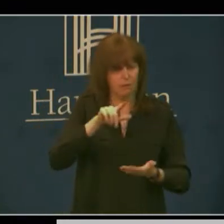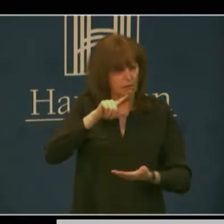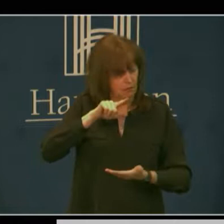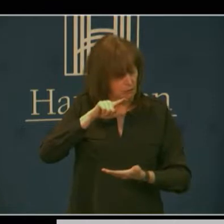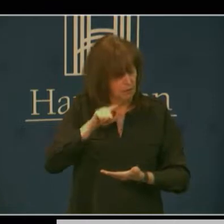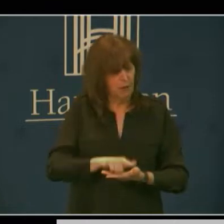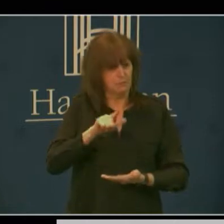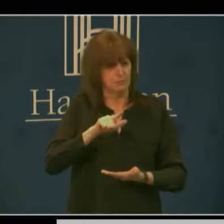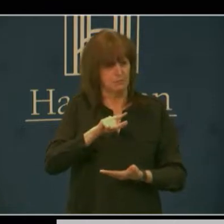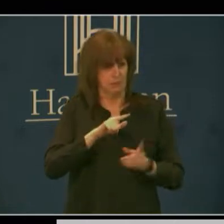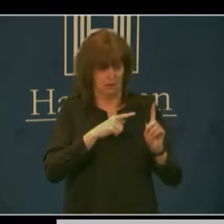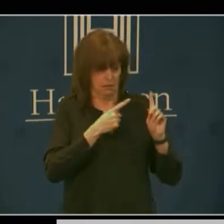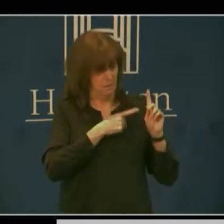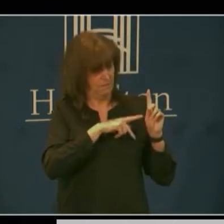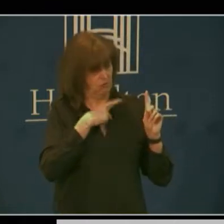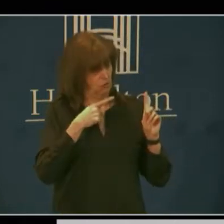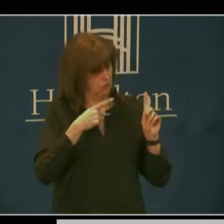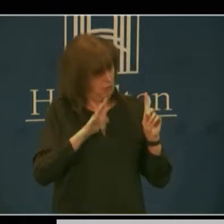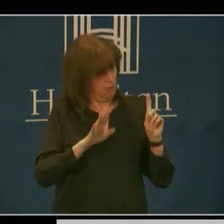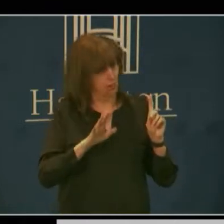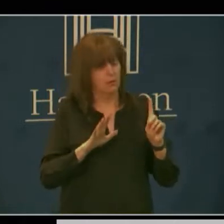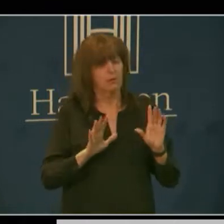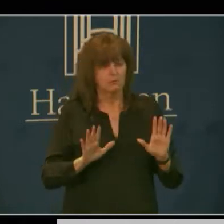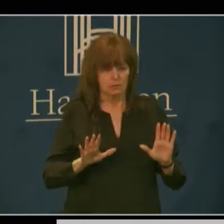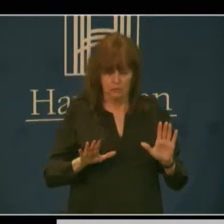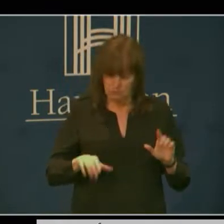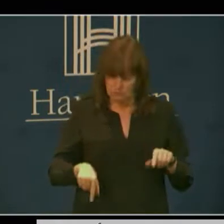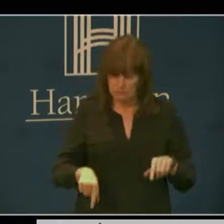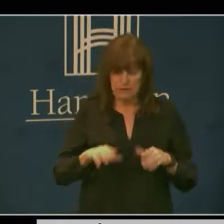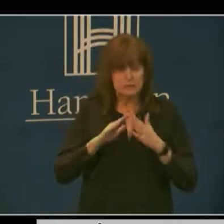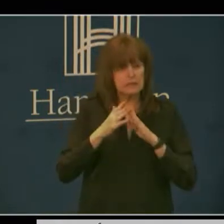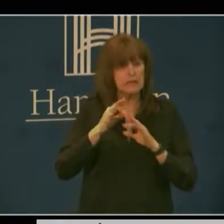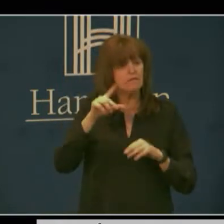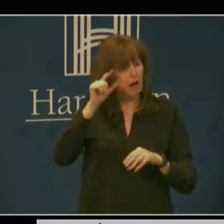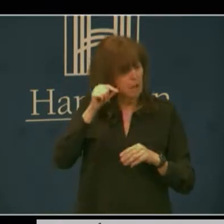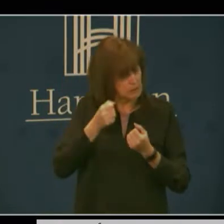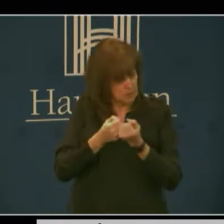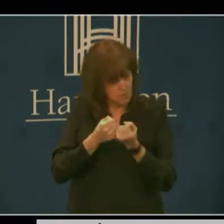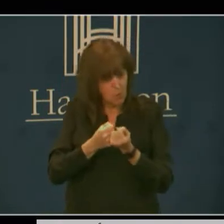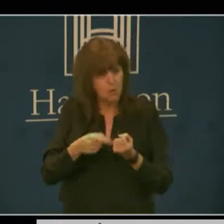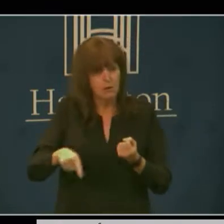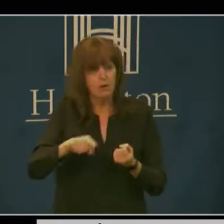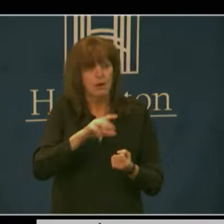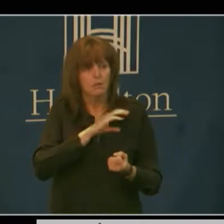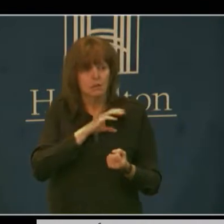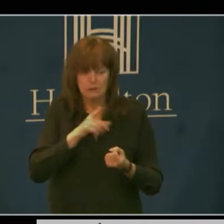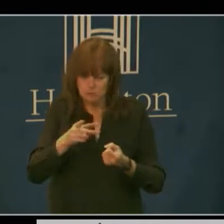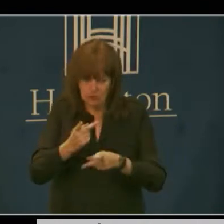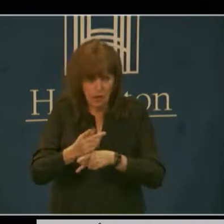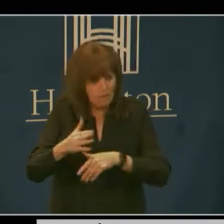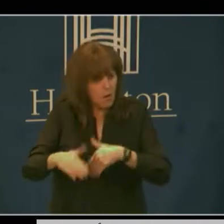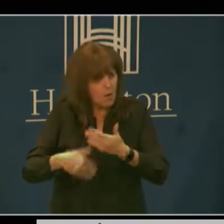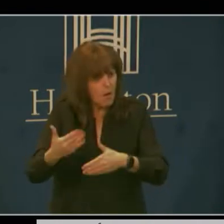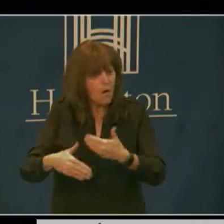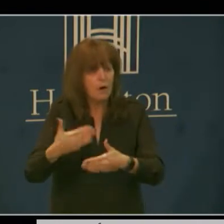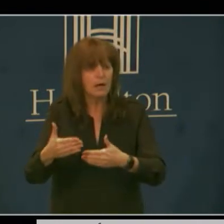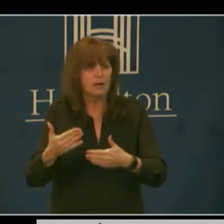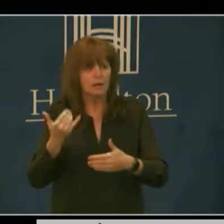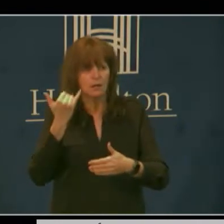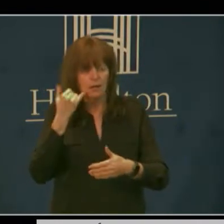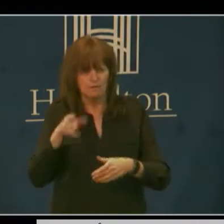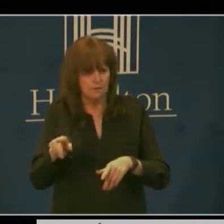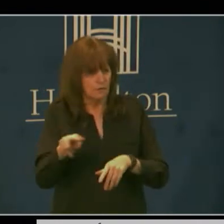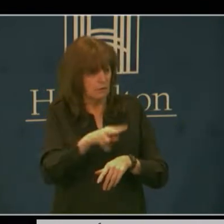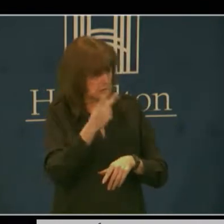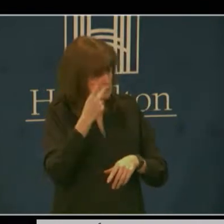support to the police as needed. So if you do feel that there's a business in this community that continues to operate, even though it should be